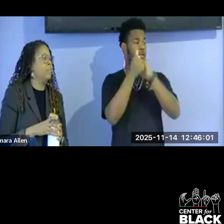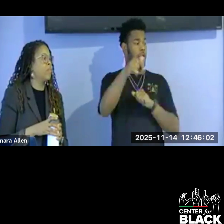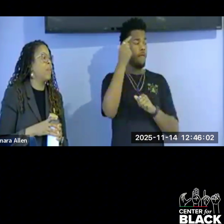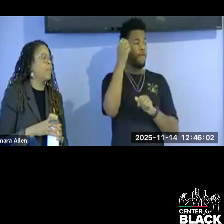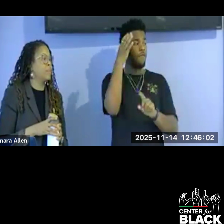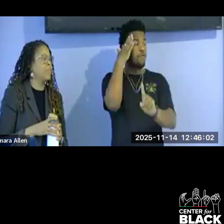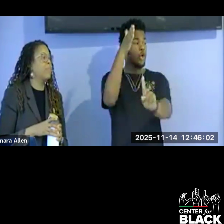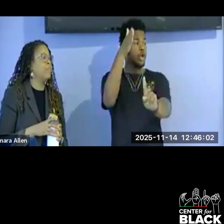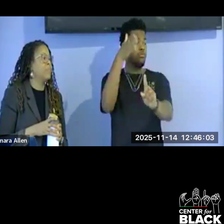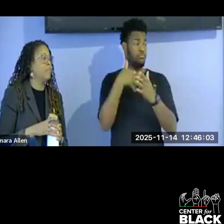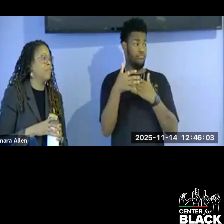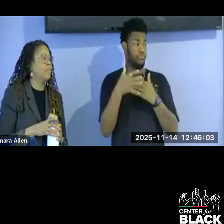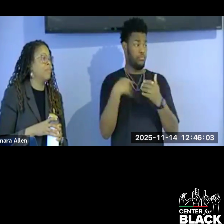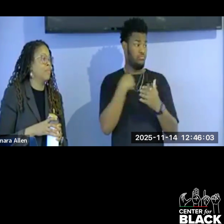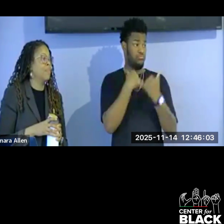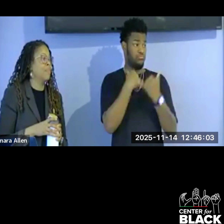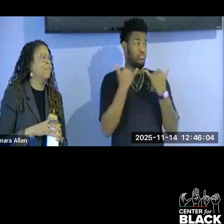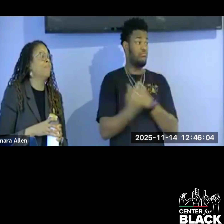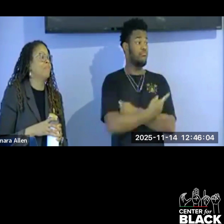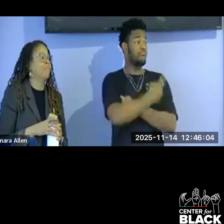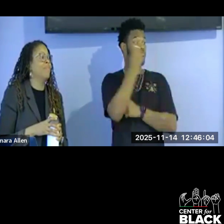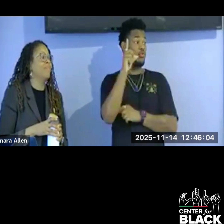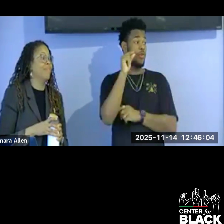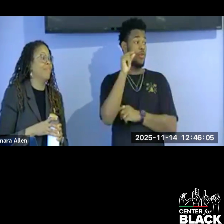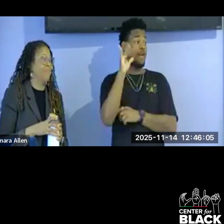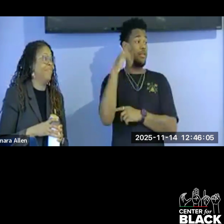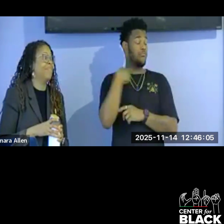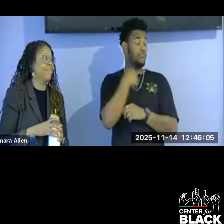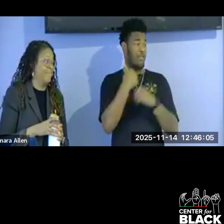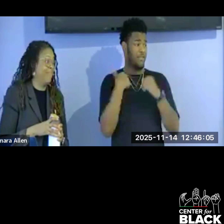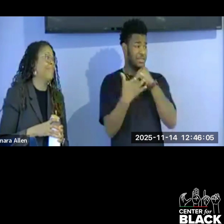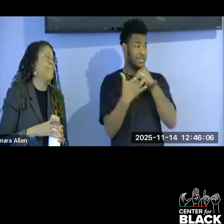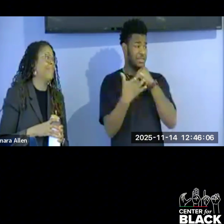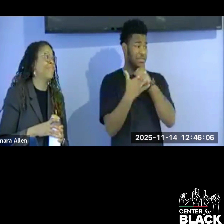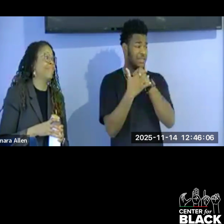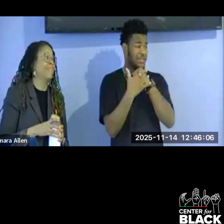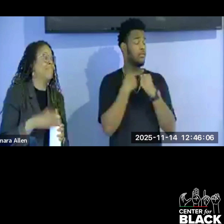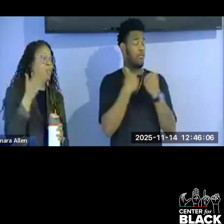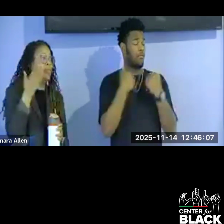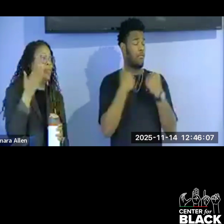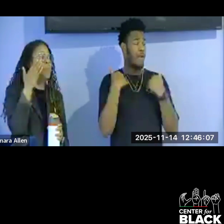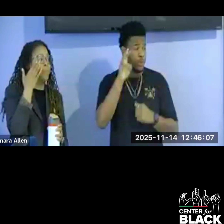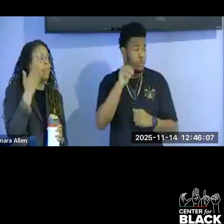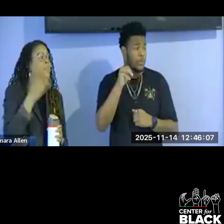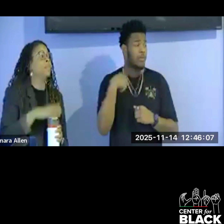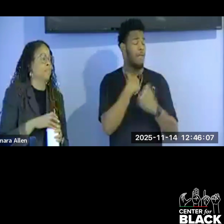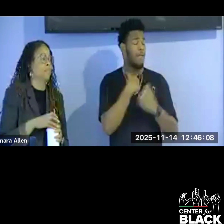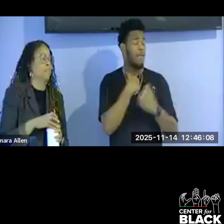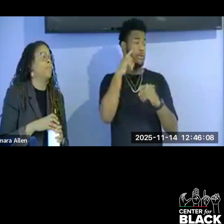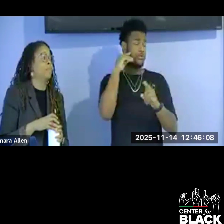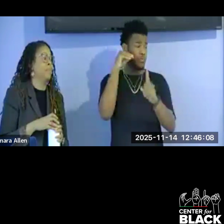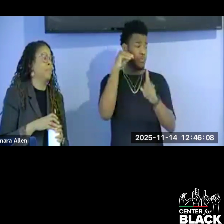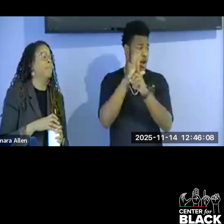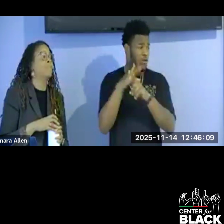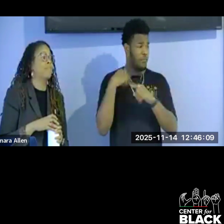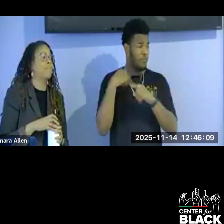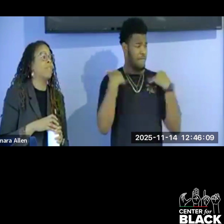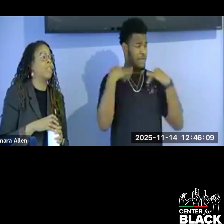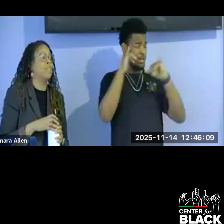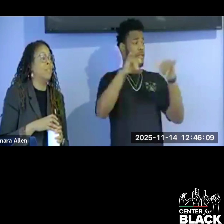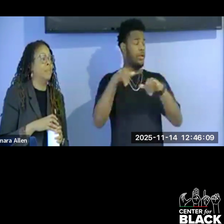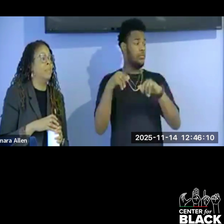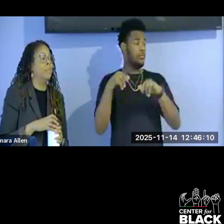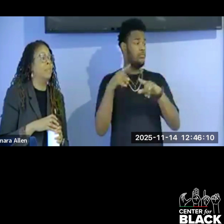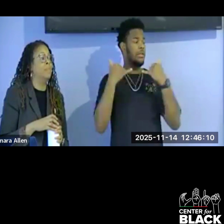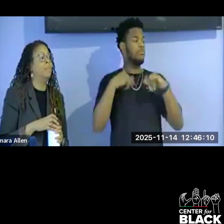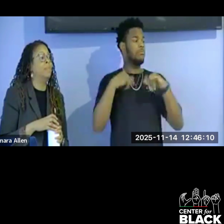in general. How can we change these education systems and curriculum? I'm thinking about now, like, we have